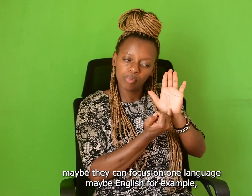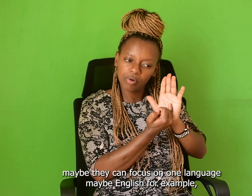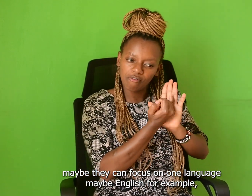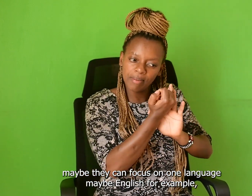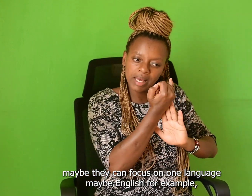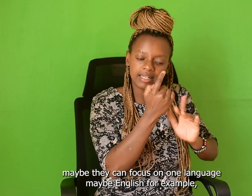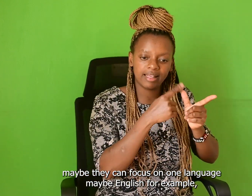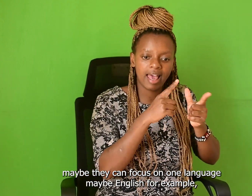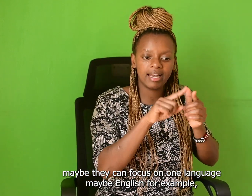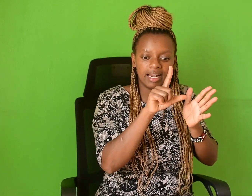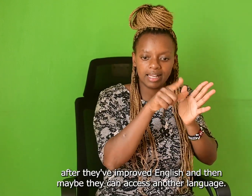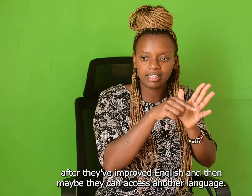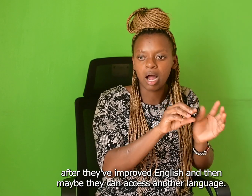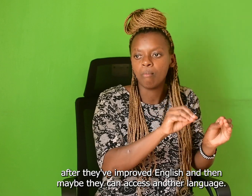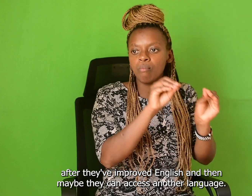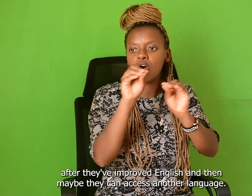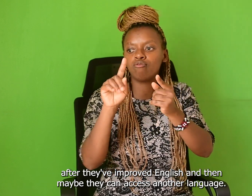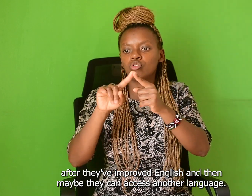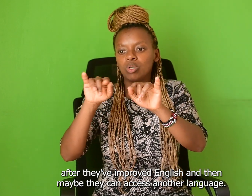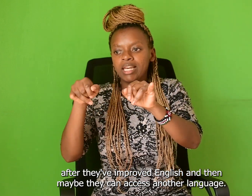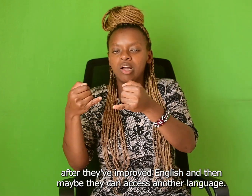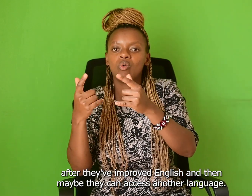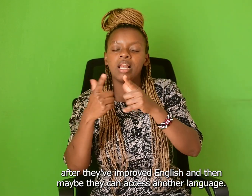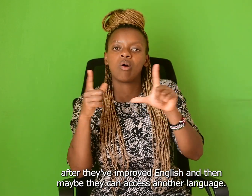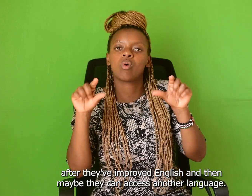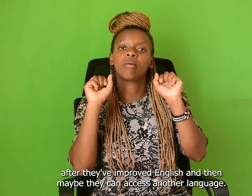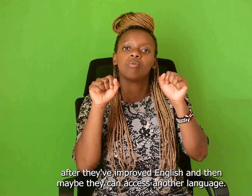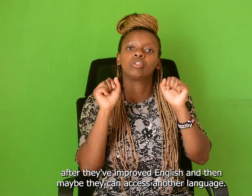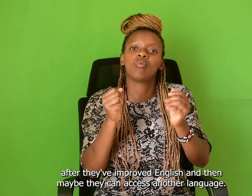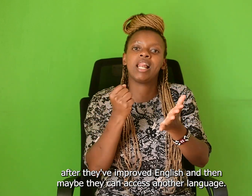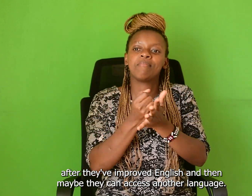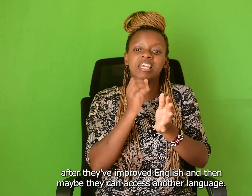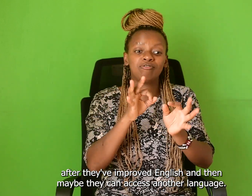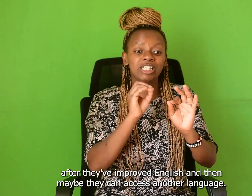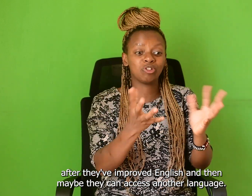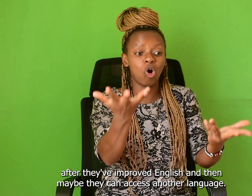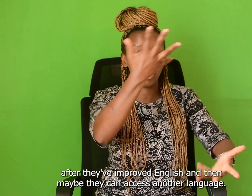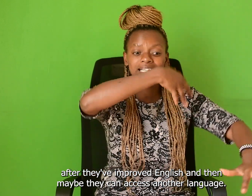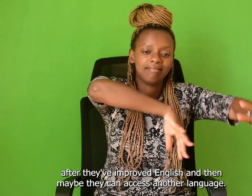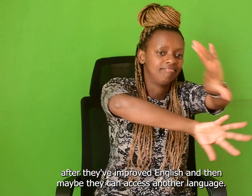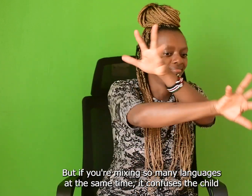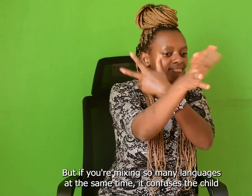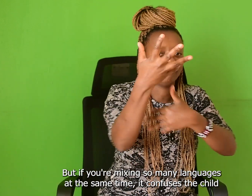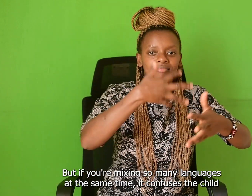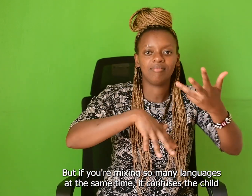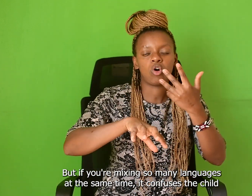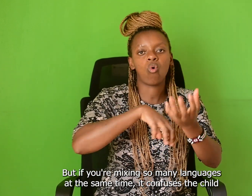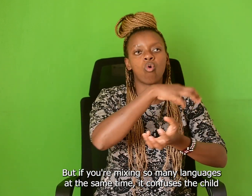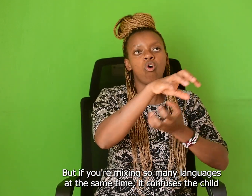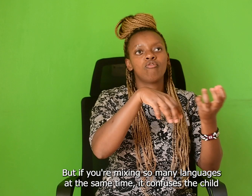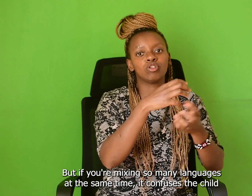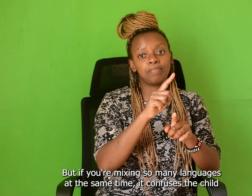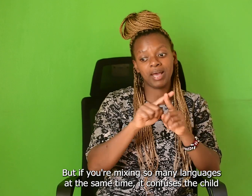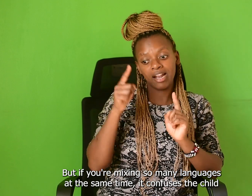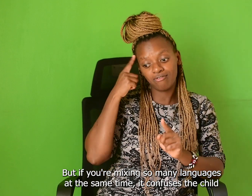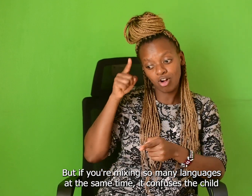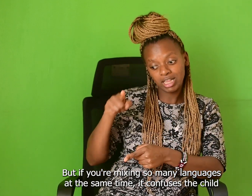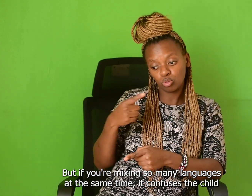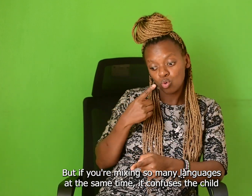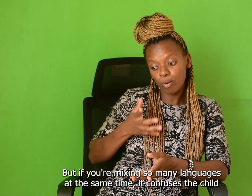for example, after they've improved English, and then maybe they can access another language. But if you're mixing so many languages at the same time, it